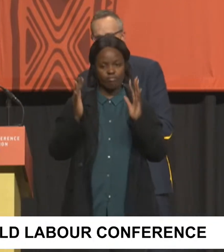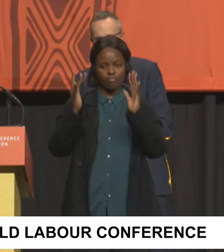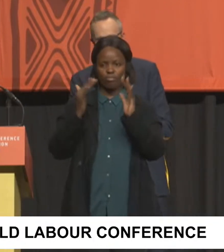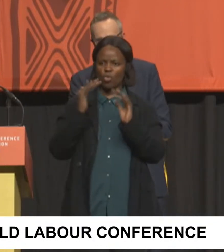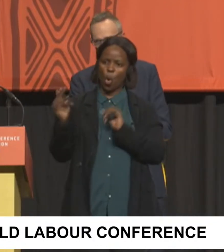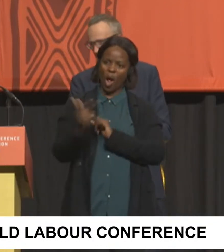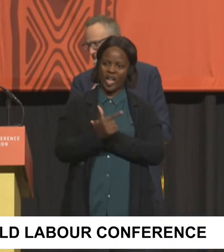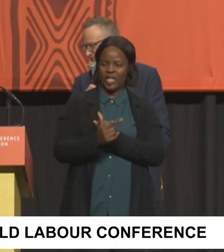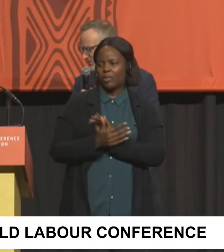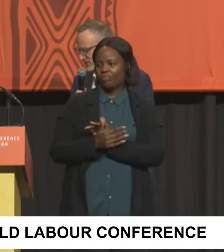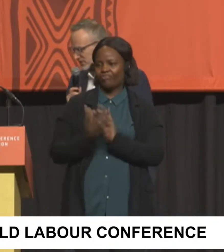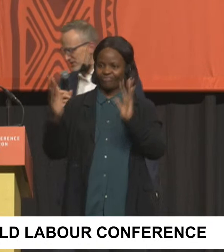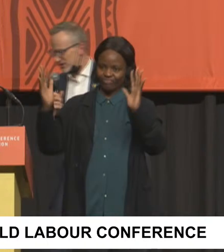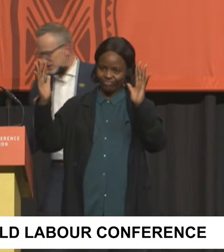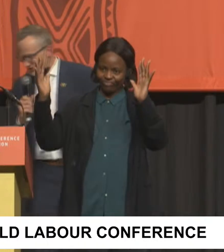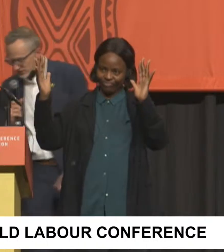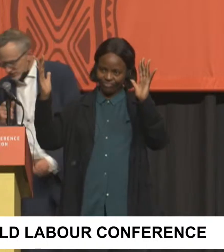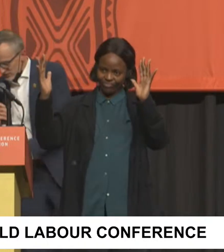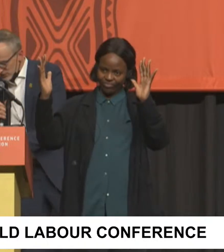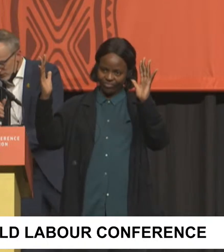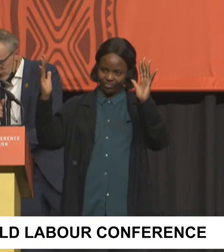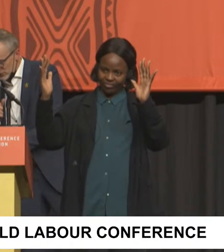Congratulations to all of you.